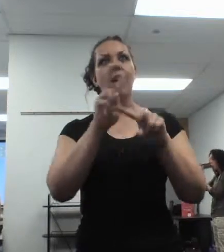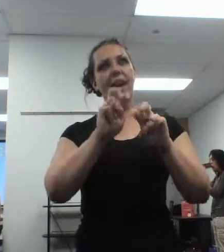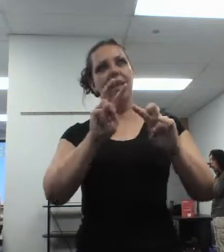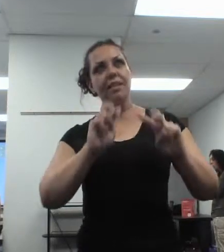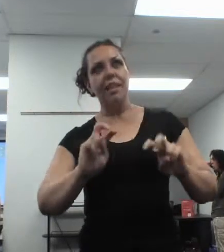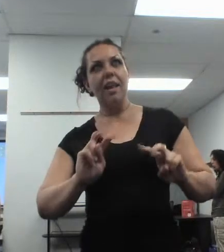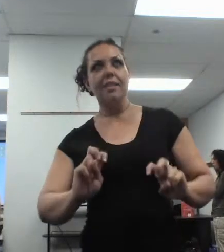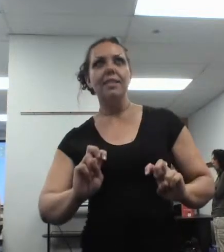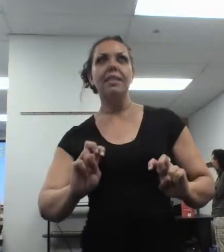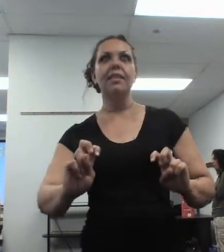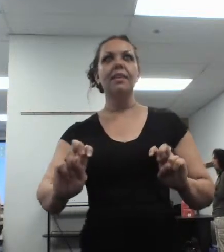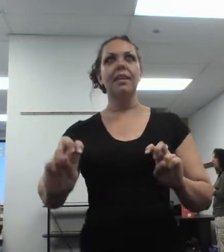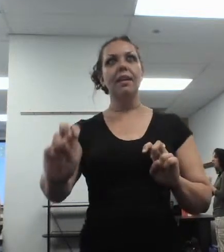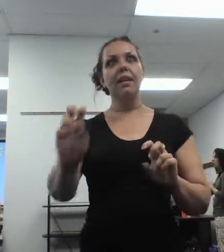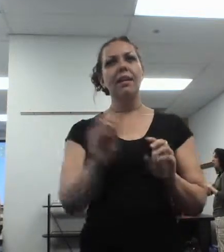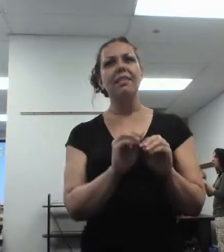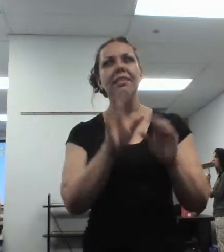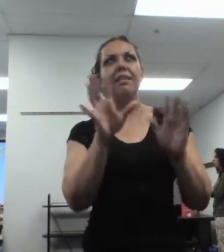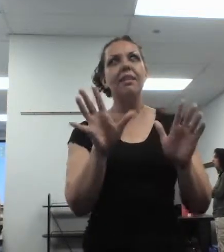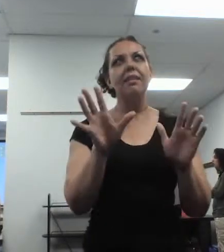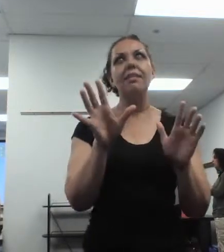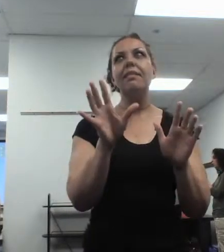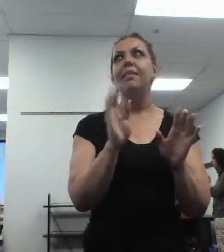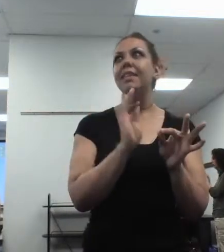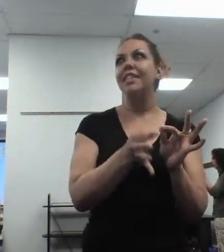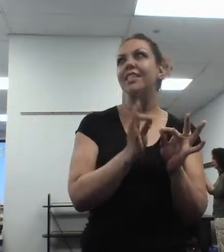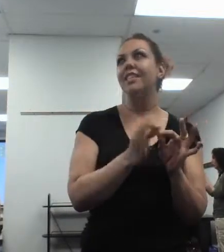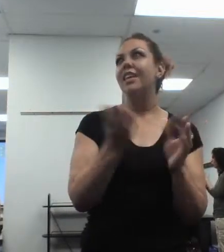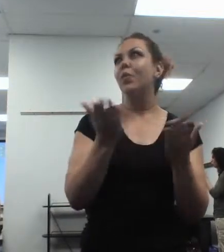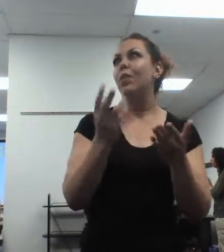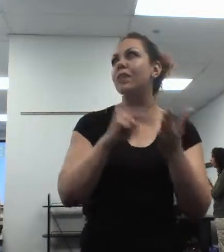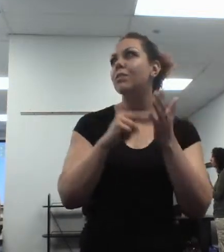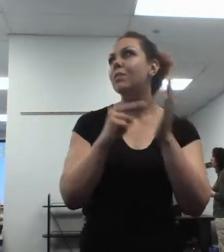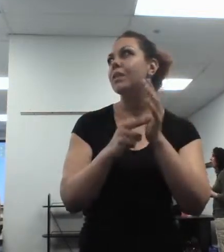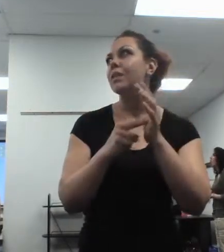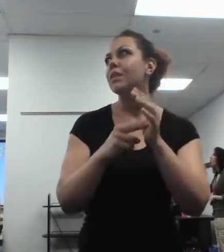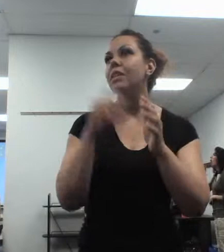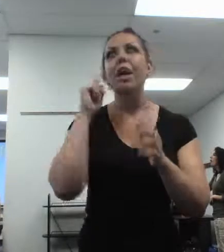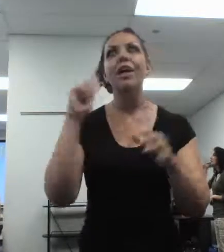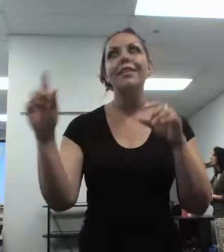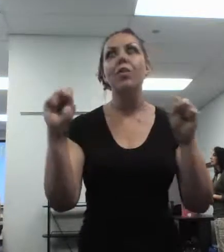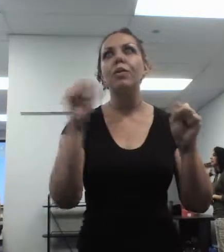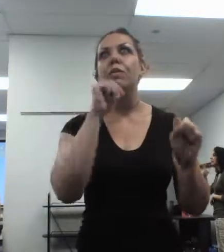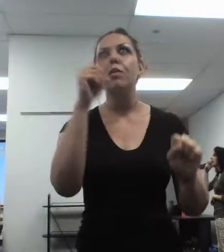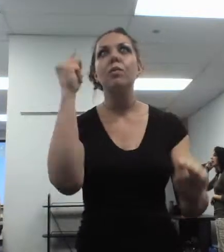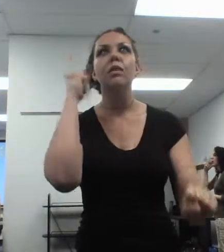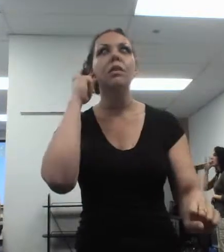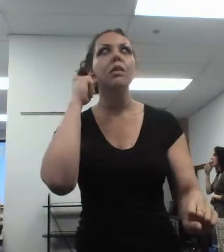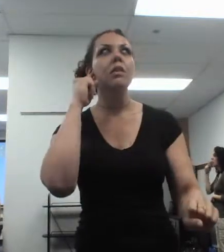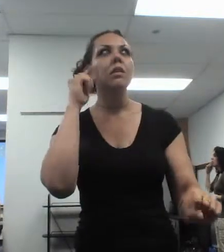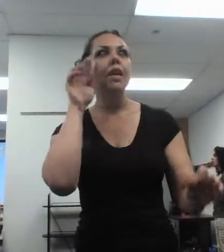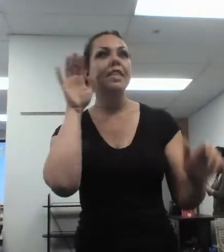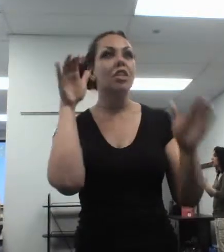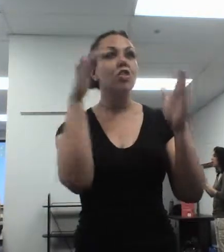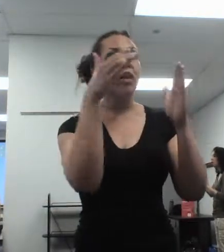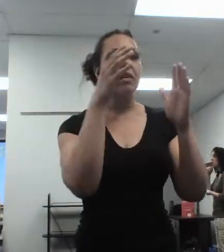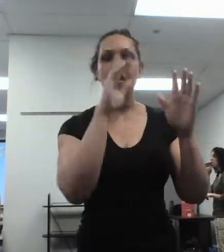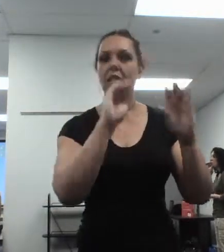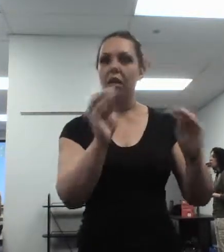articulated, what does that mean? Yeah, I don't hear any noises, there's nothing distracting. Okay. So you'll